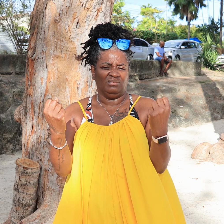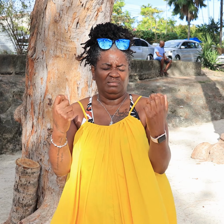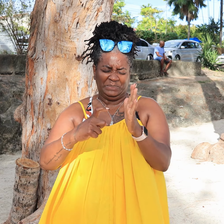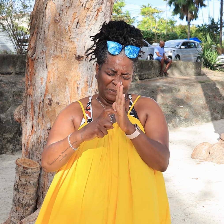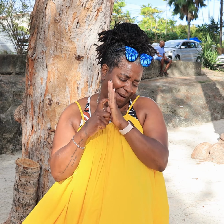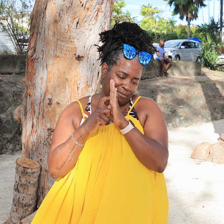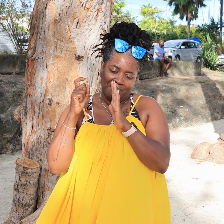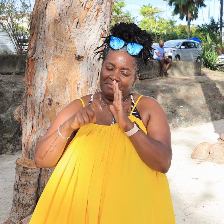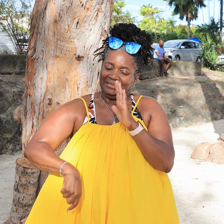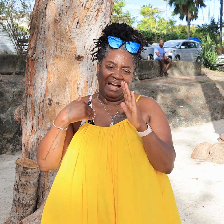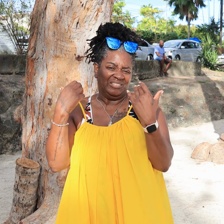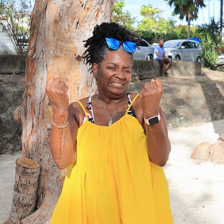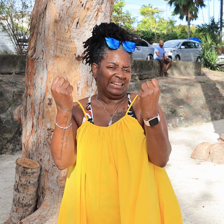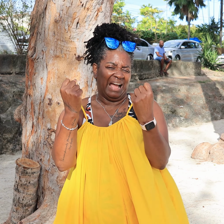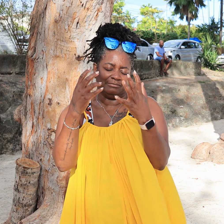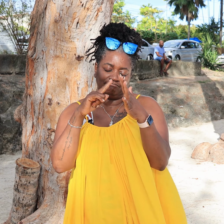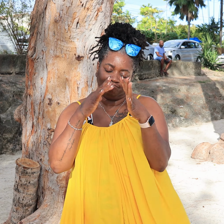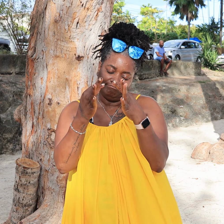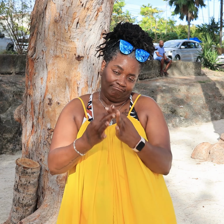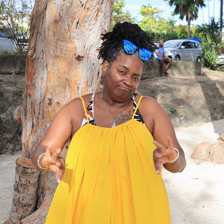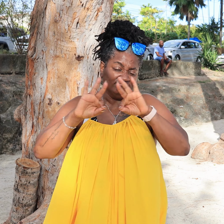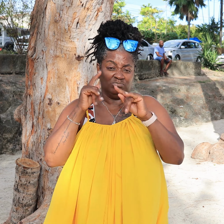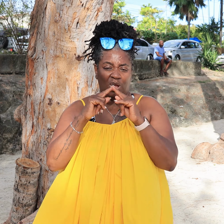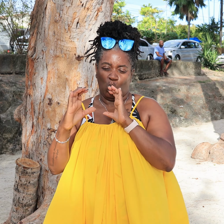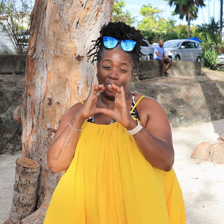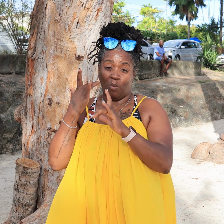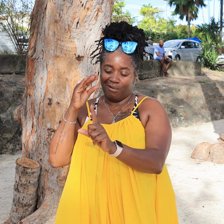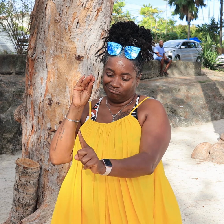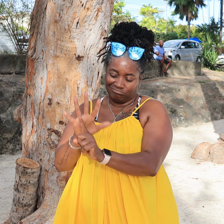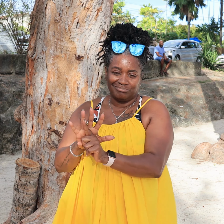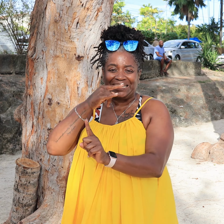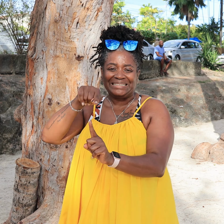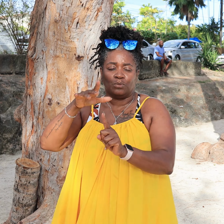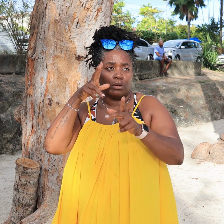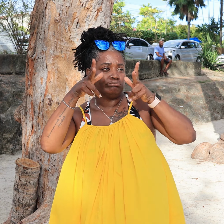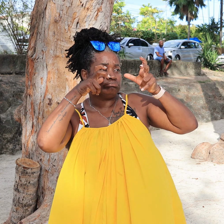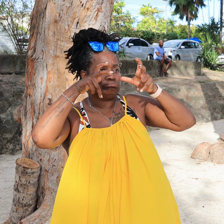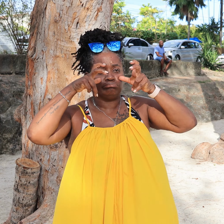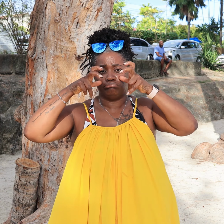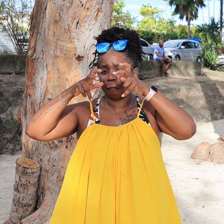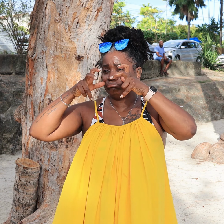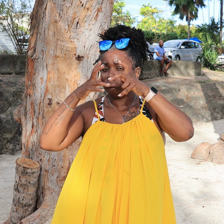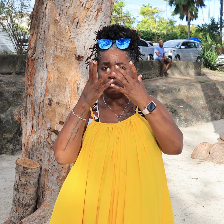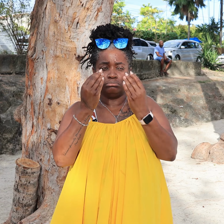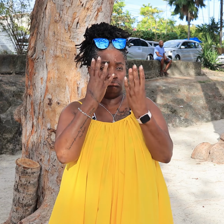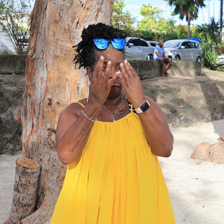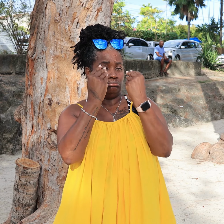sign language. They should. It's vital for communication with the deaf and exposure as they learn the